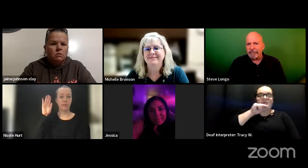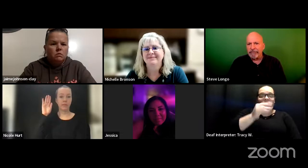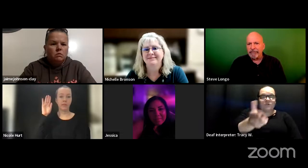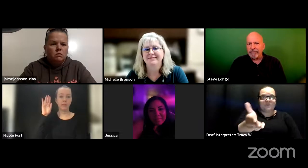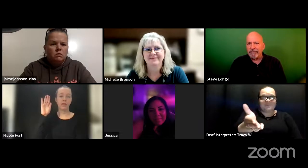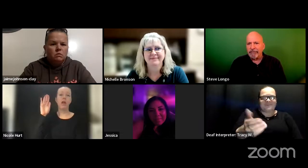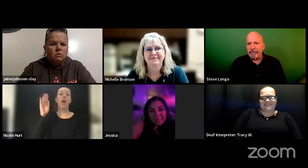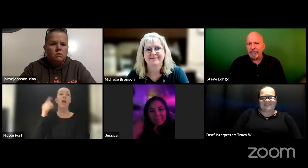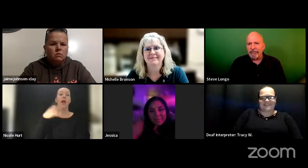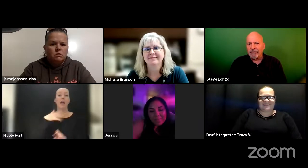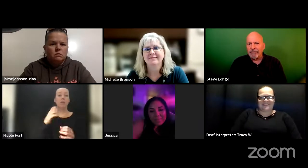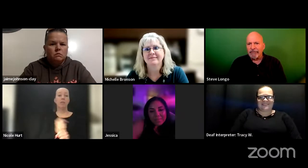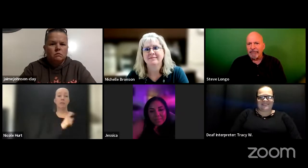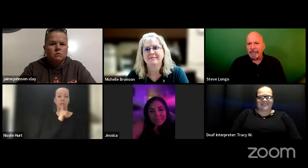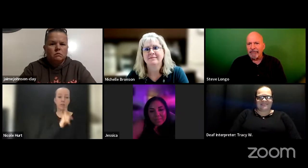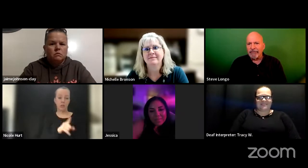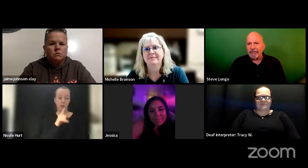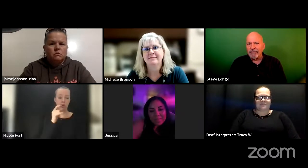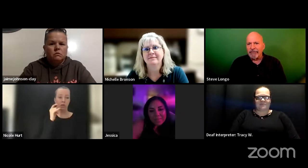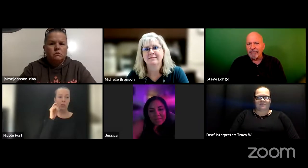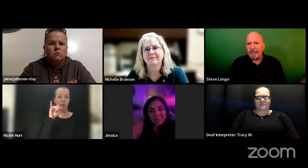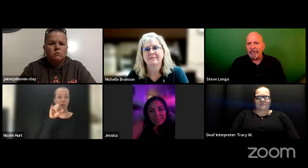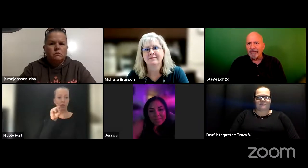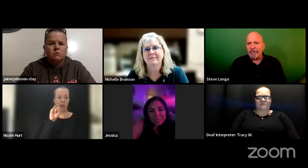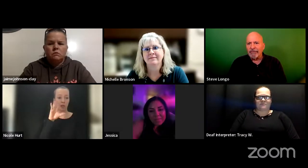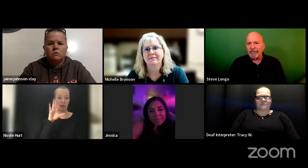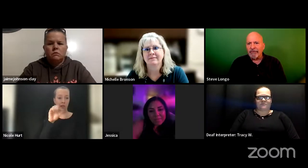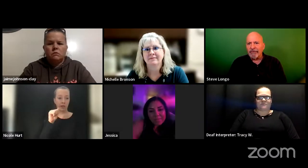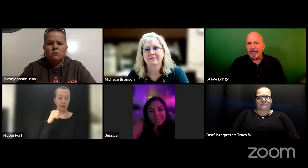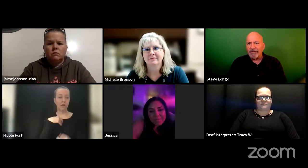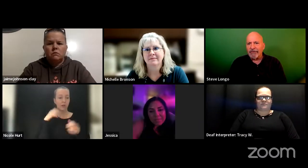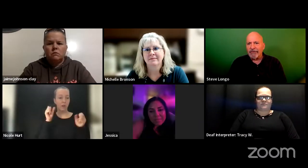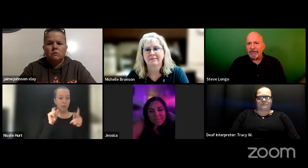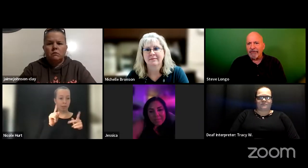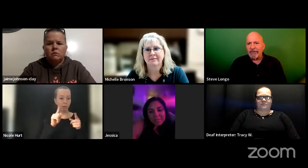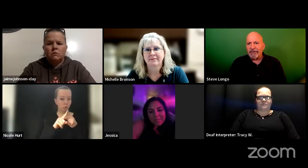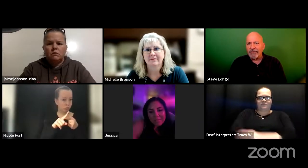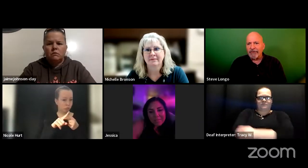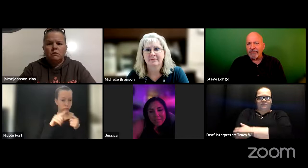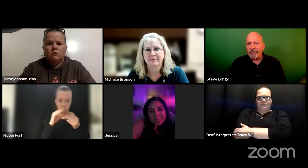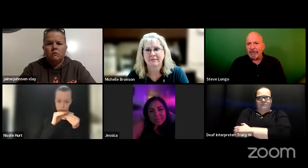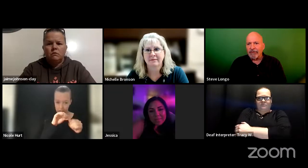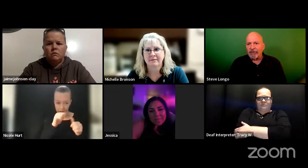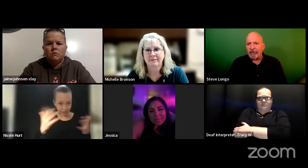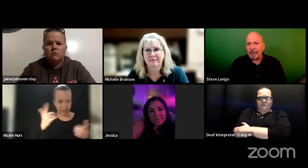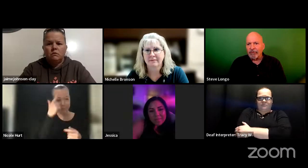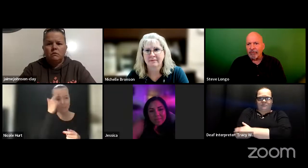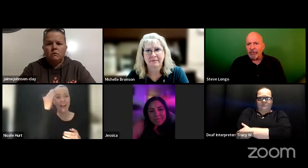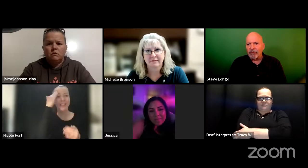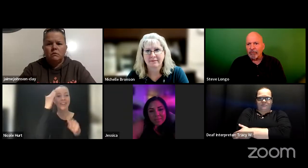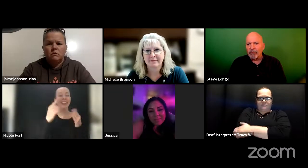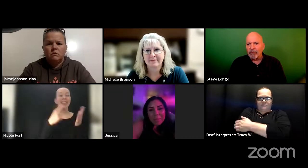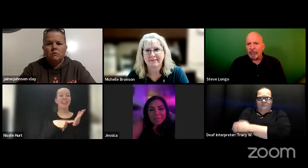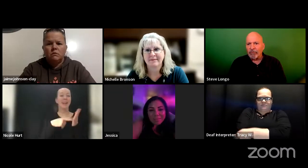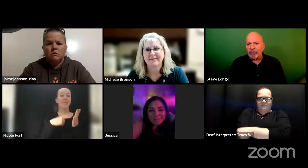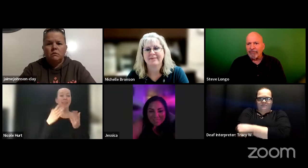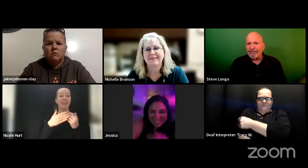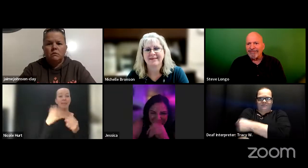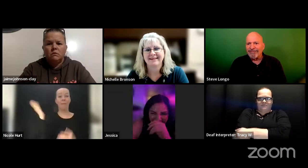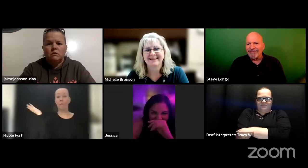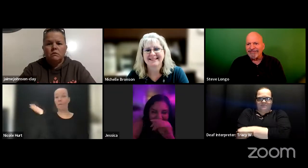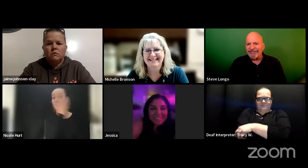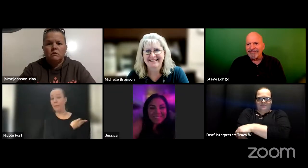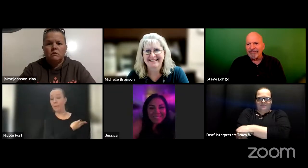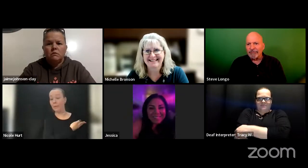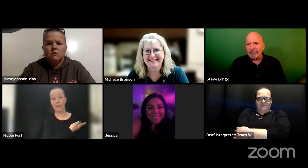All right, Nicole, again. Yes, I just want to make sure that Jessica has an opportunity.